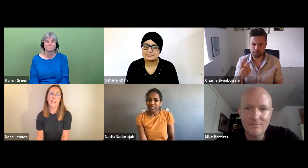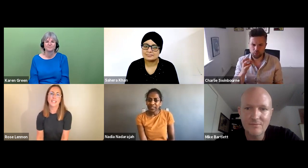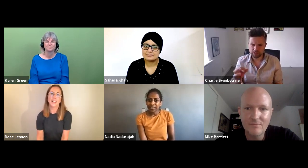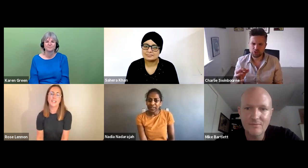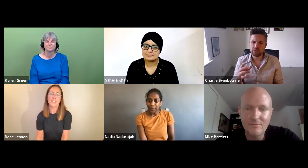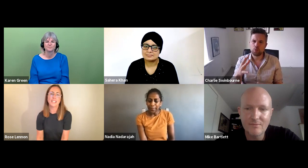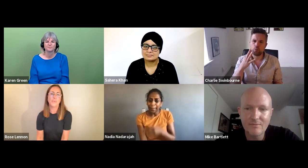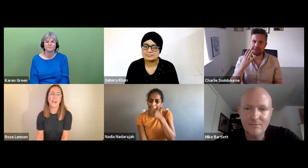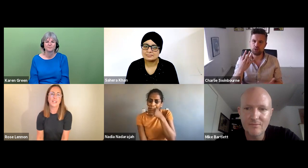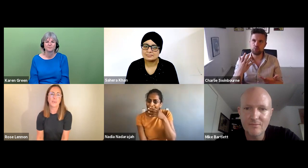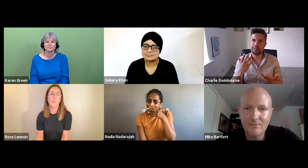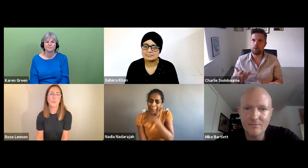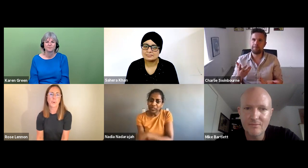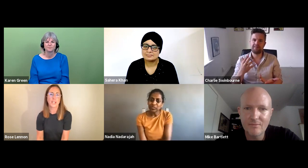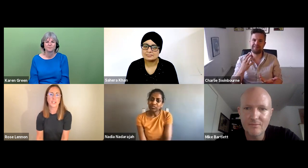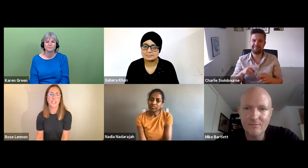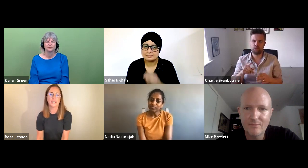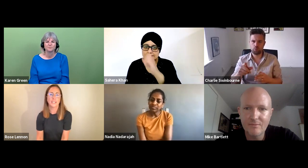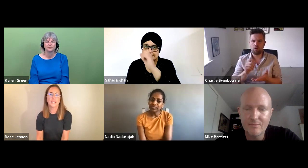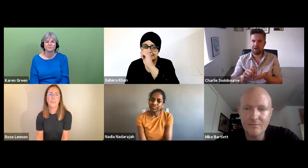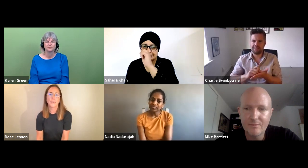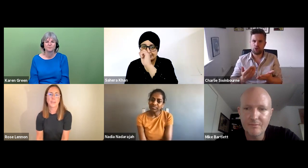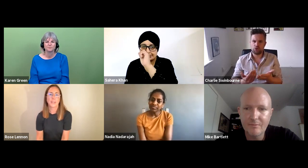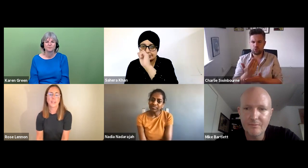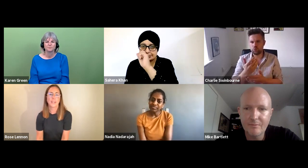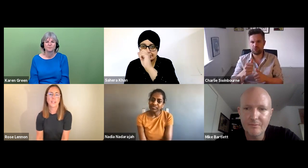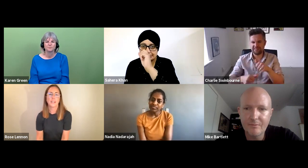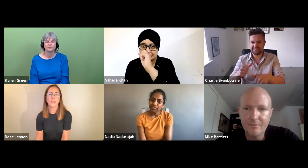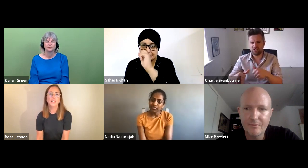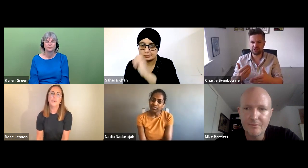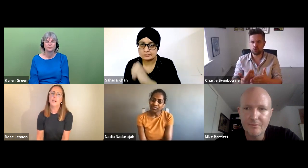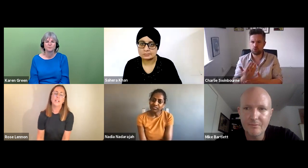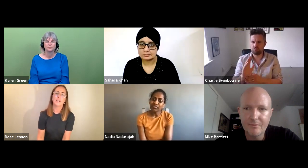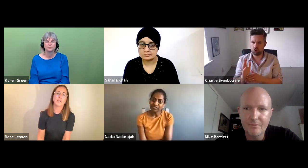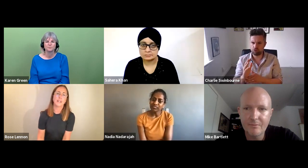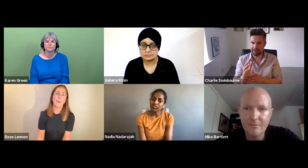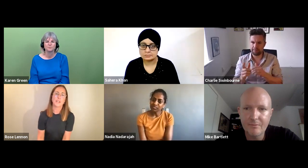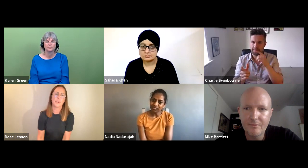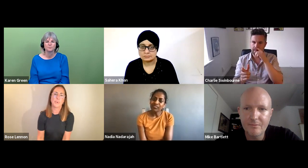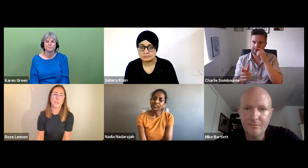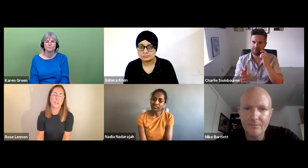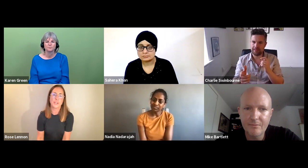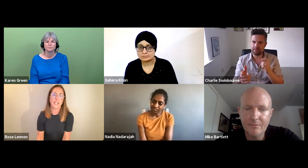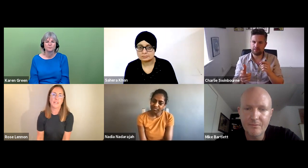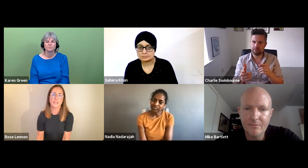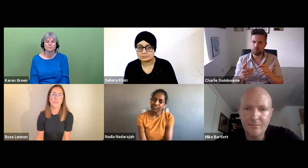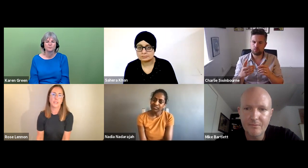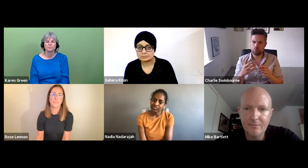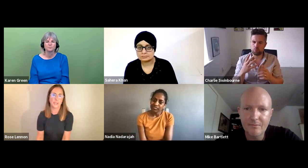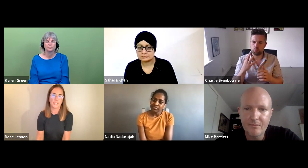Mike, I just did want to ask you one more question. If you were about to approach a new series or a new